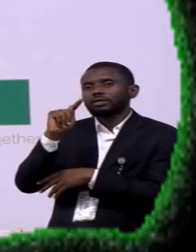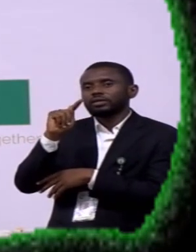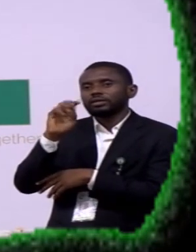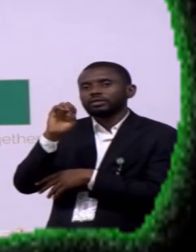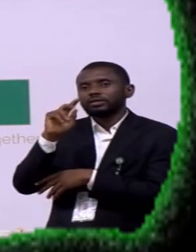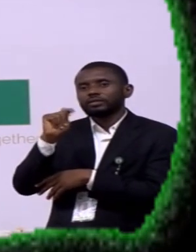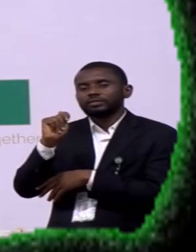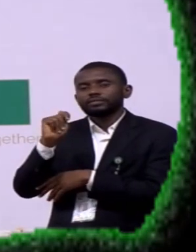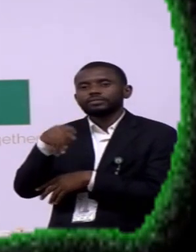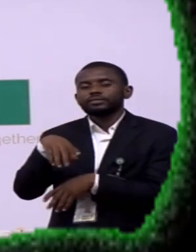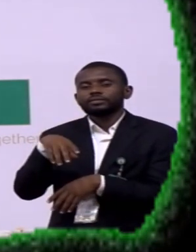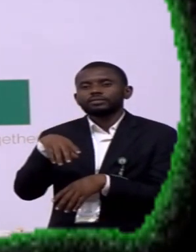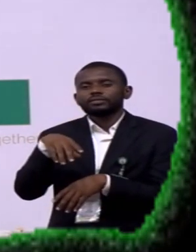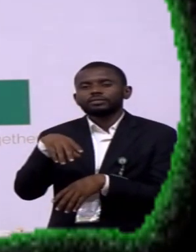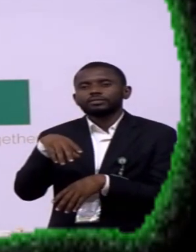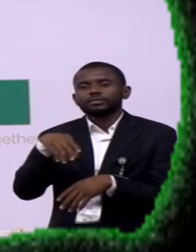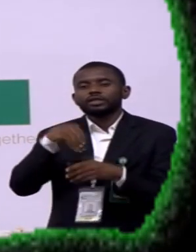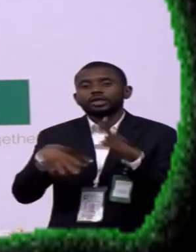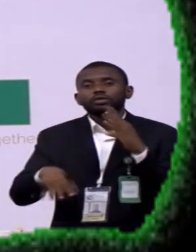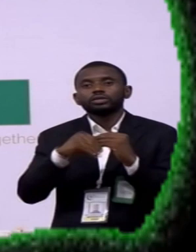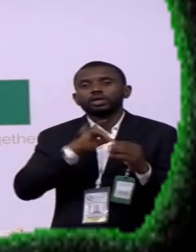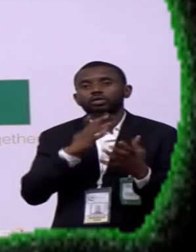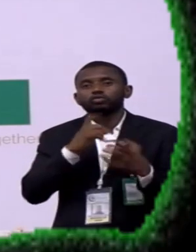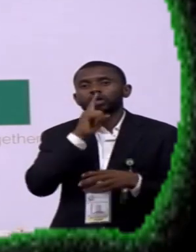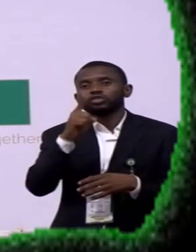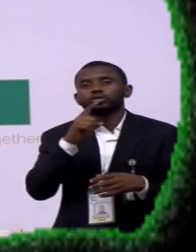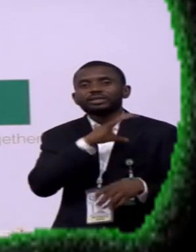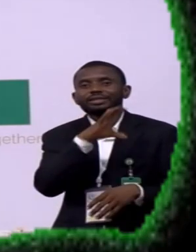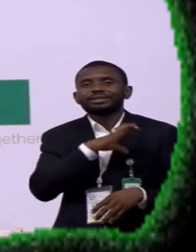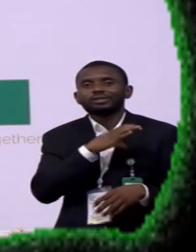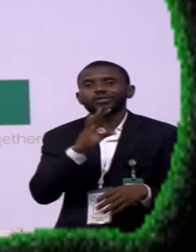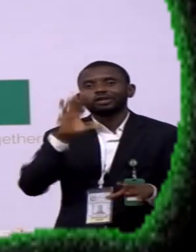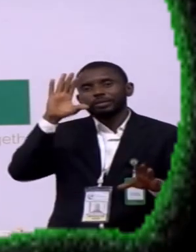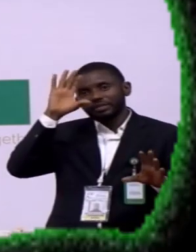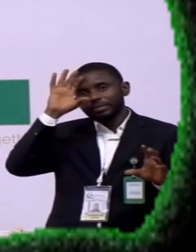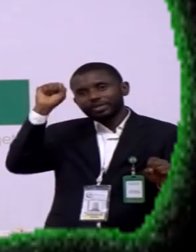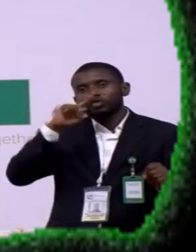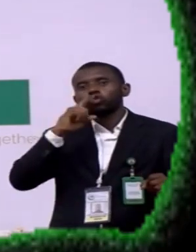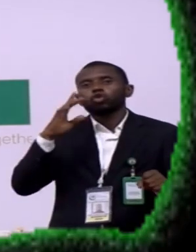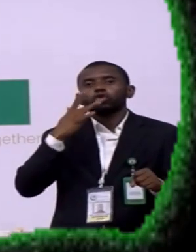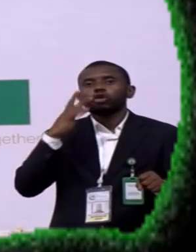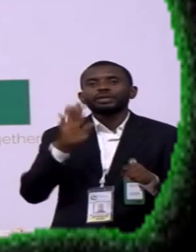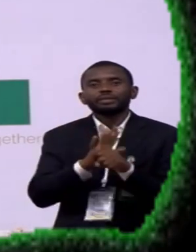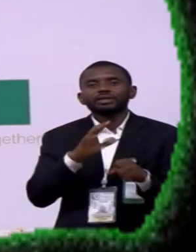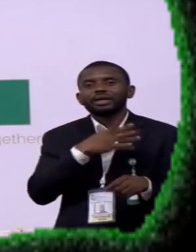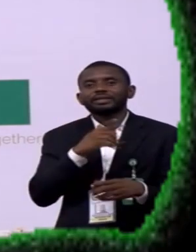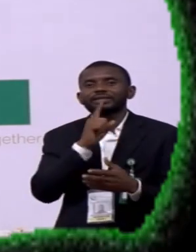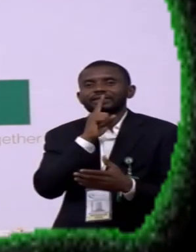to assure this gathering and the citizens of Mr. President's commitment,